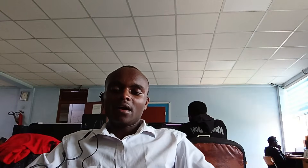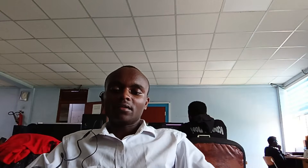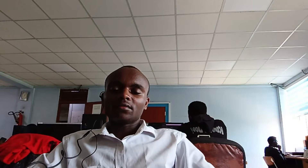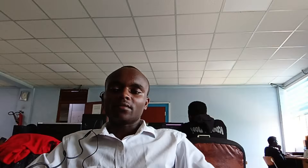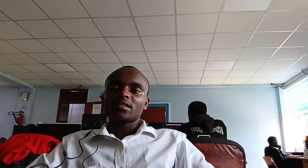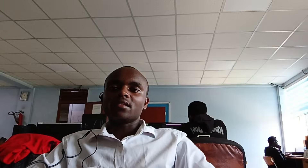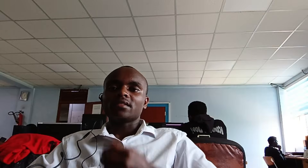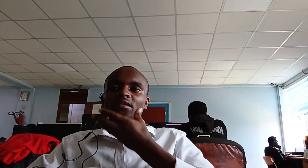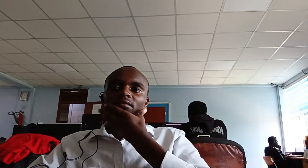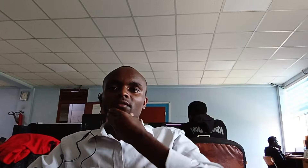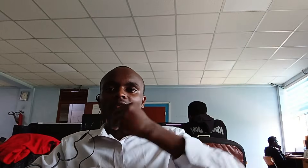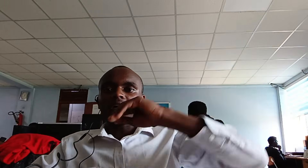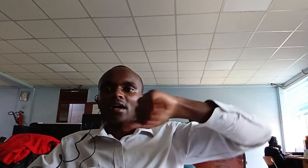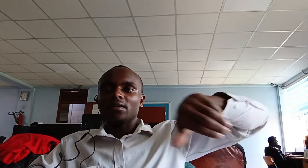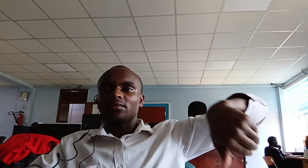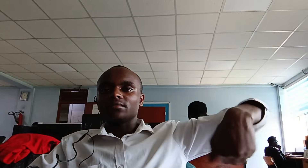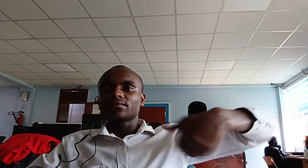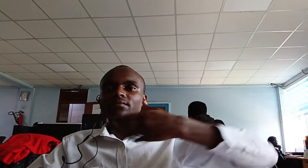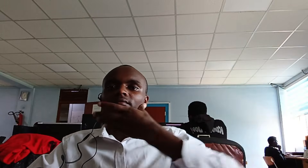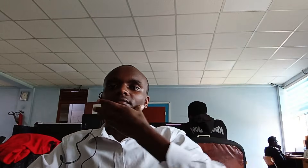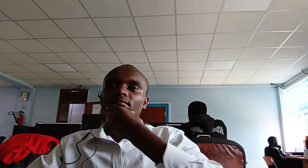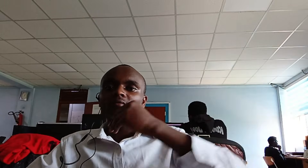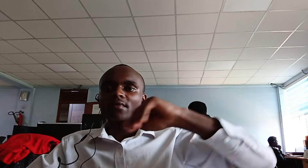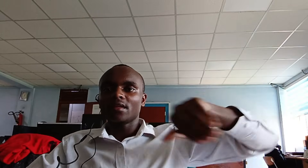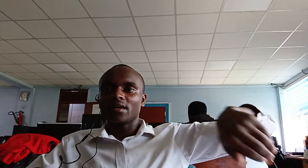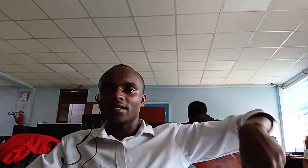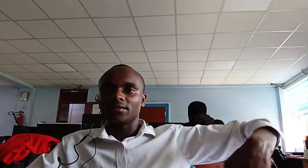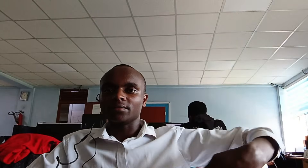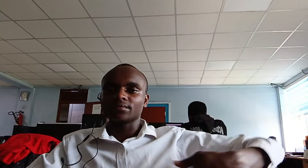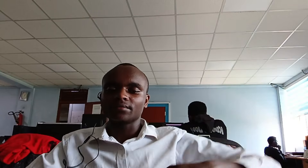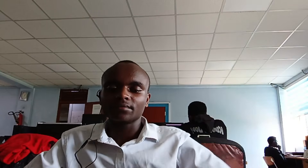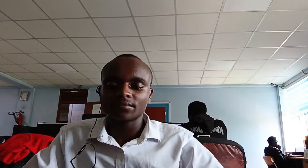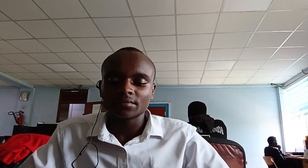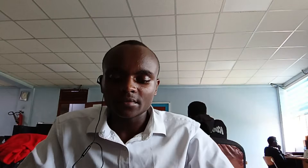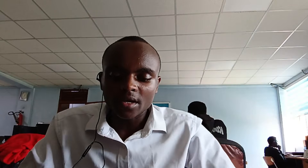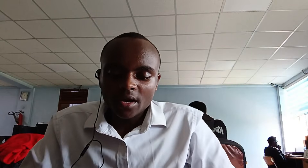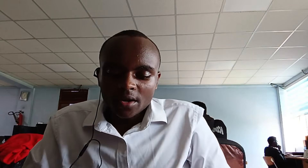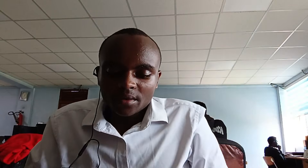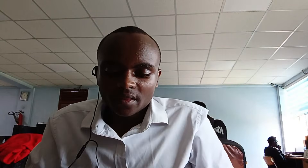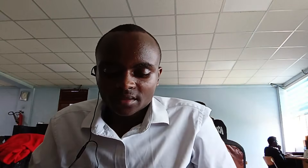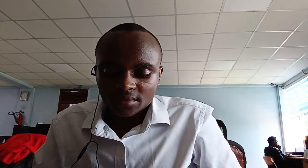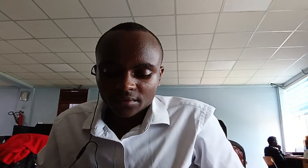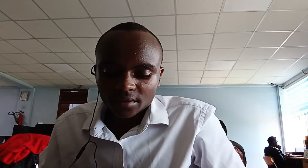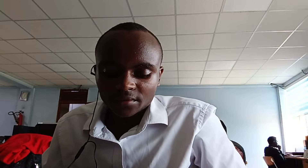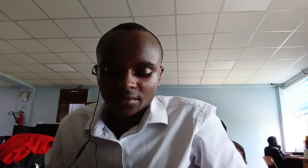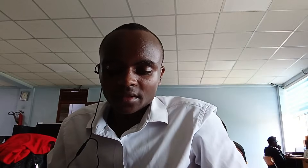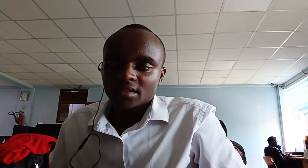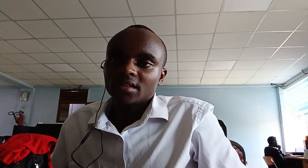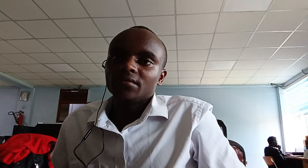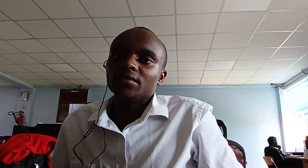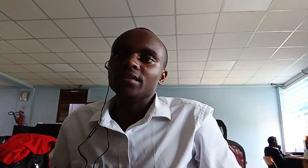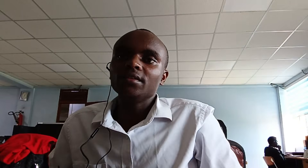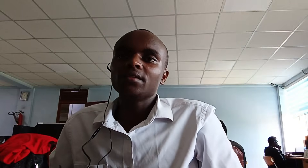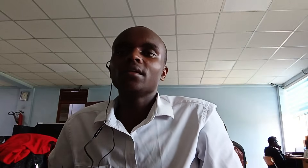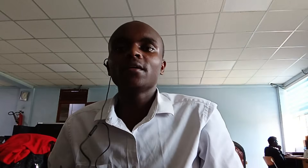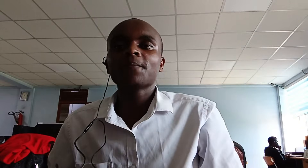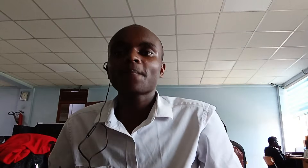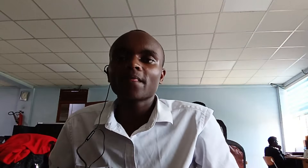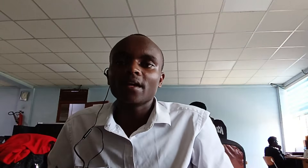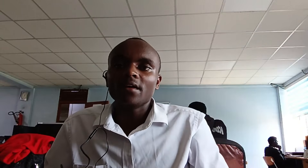So that's the sign for uncle, uncle. You have the sign for nephew and the sign for niece. First